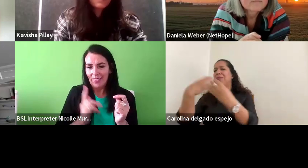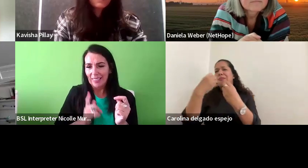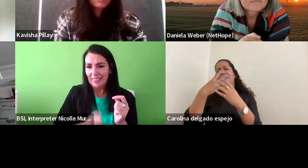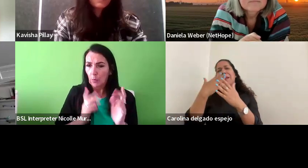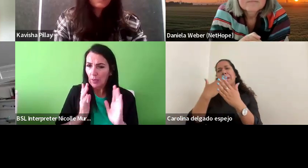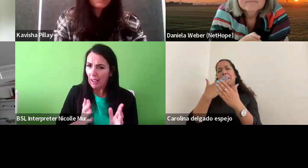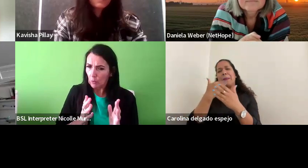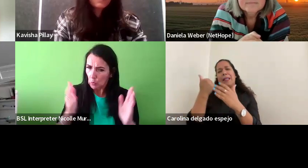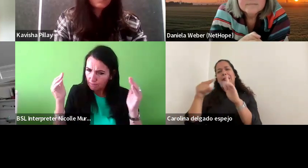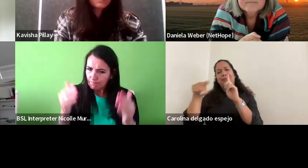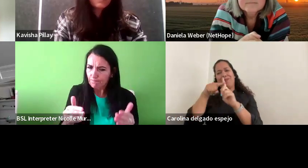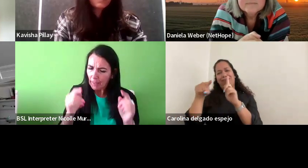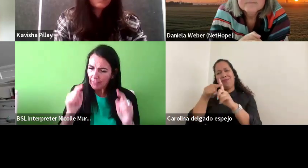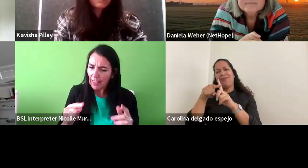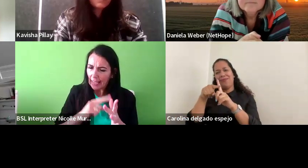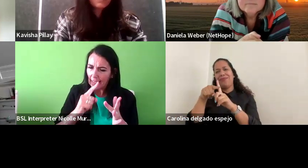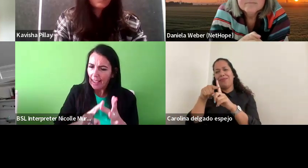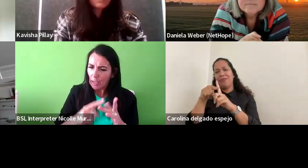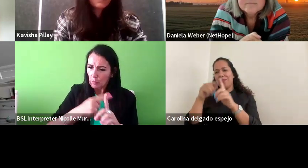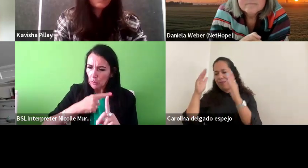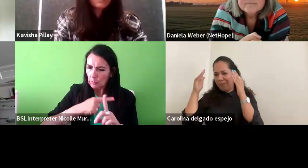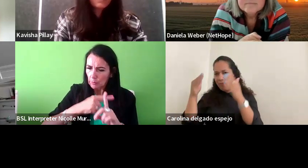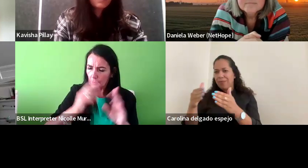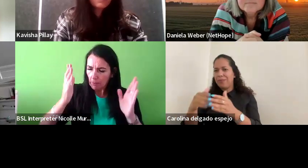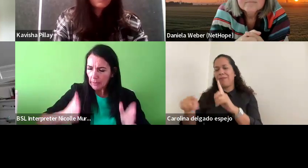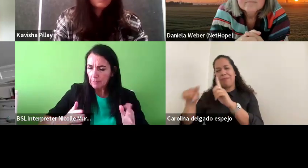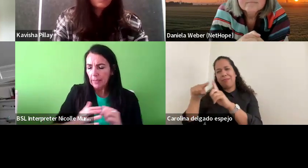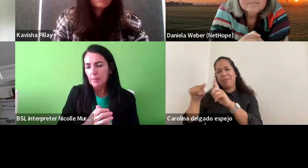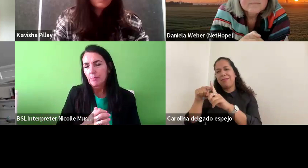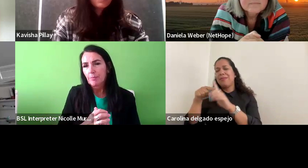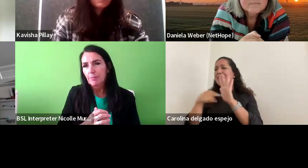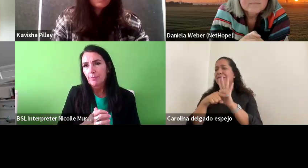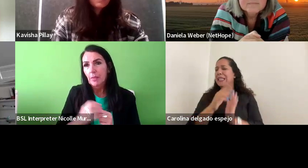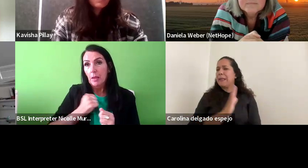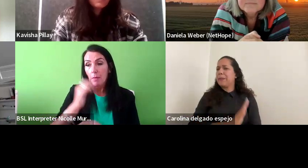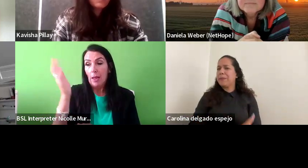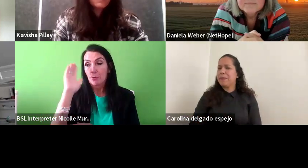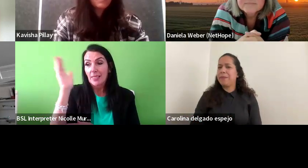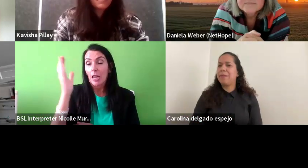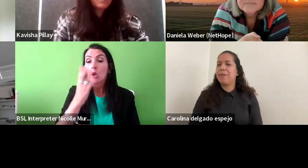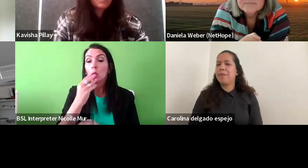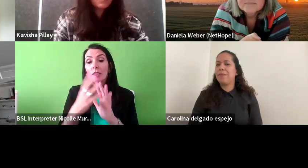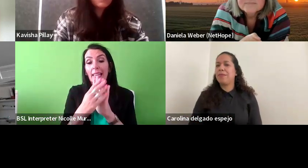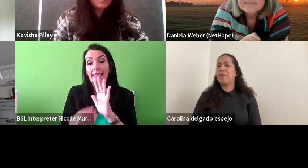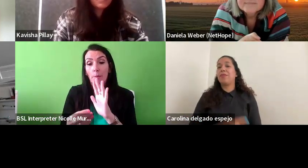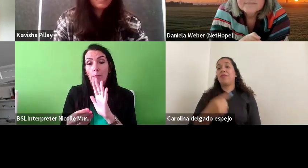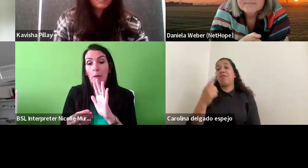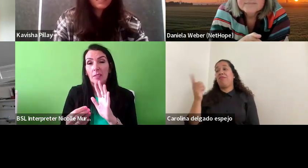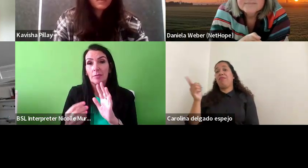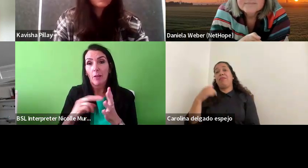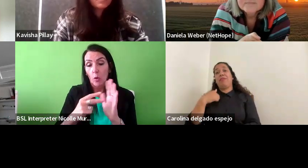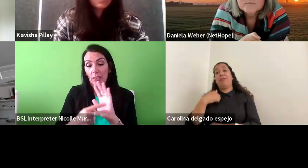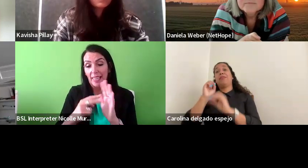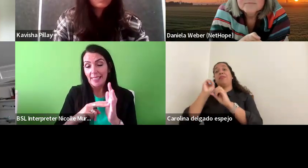and address them together, as such. In my presentation, I used this example of an organization, and in fact, I